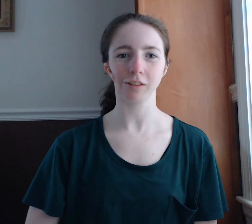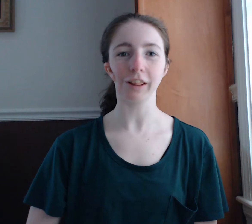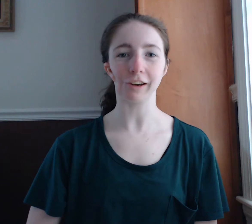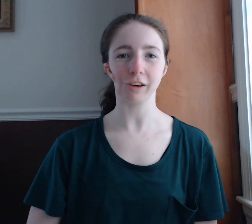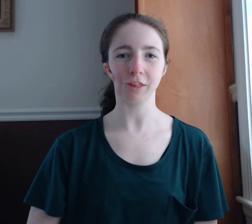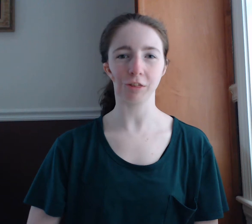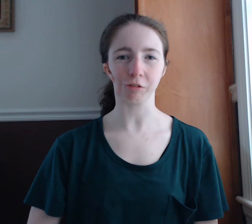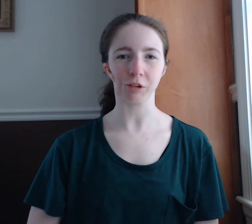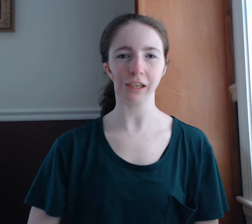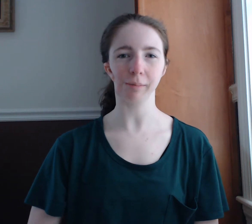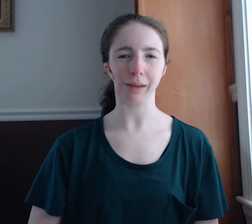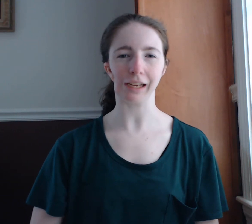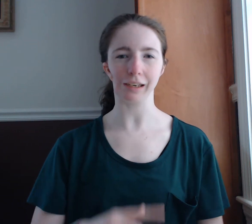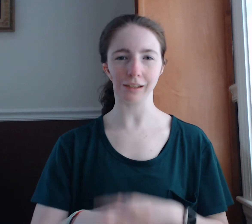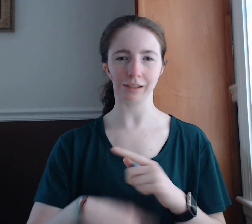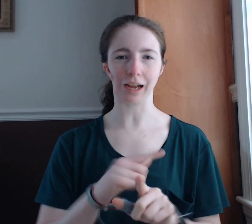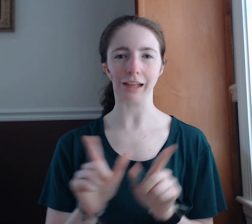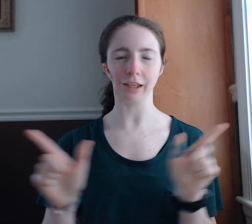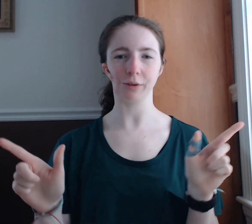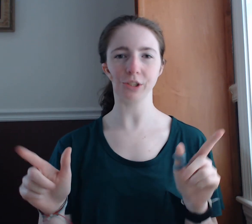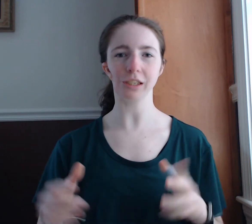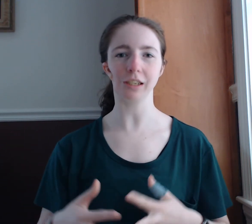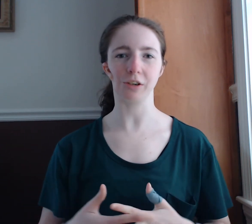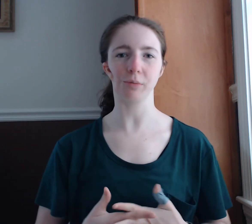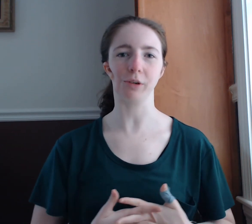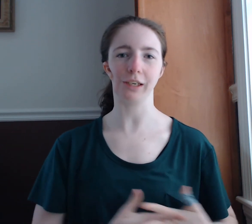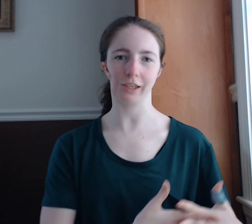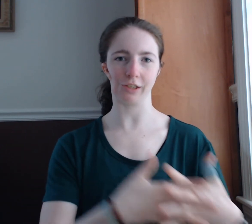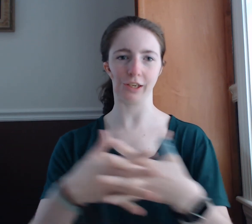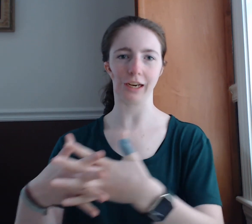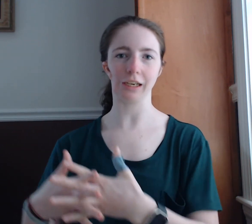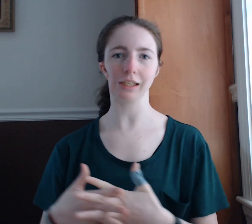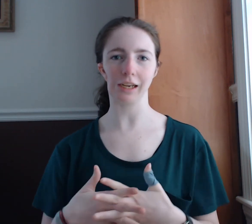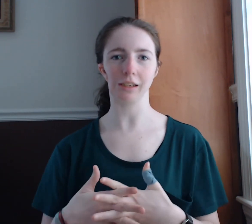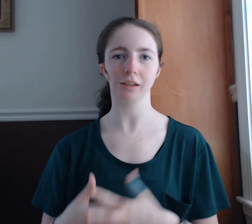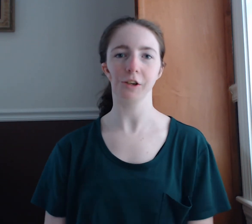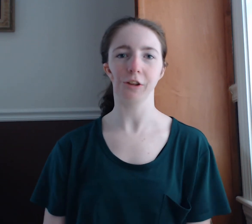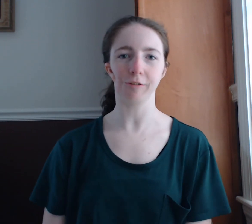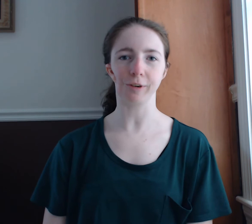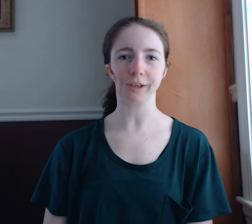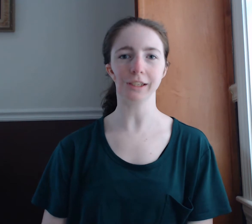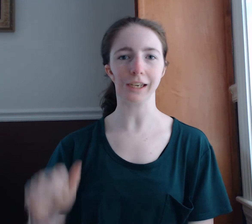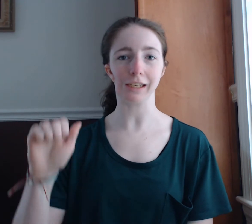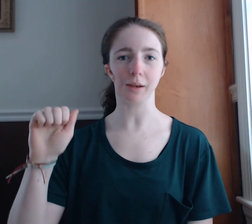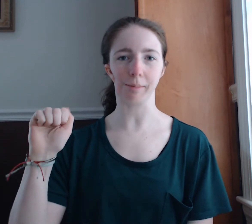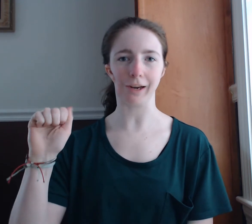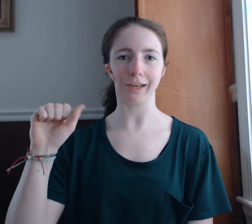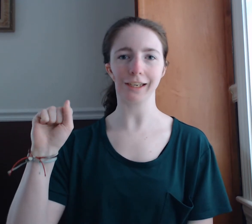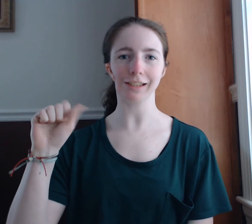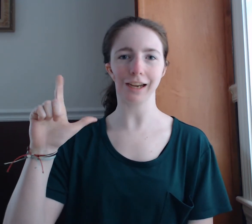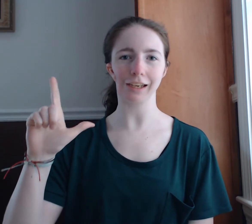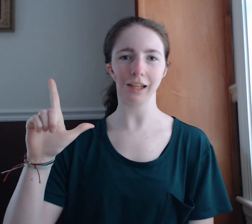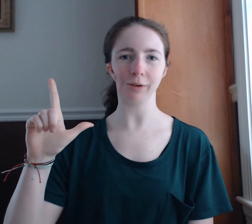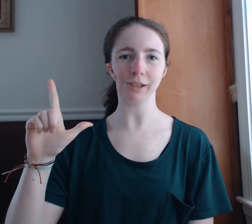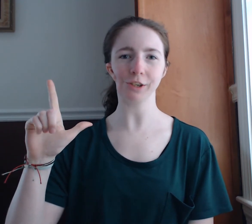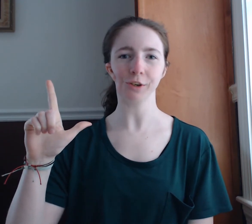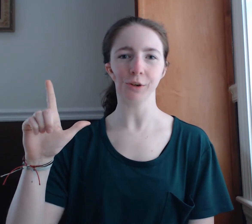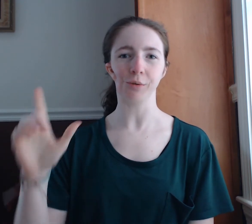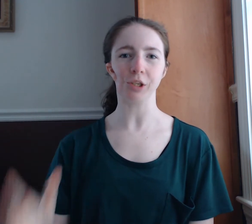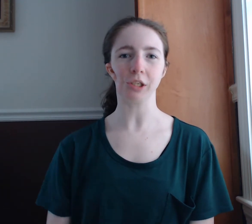There are three main sign languages that are spoken here in the United States. The first is American Sign Language, which is what the